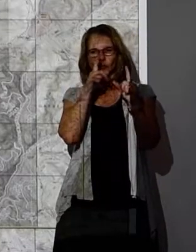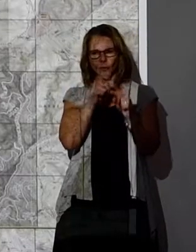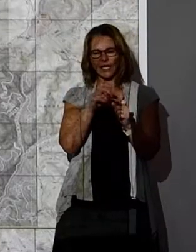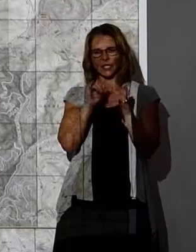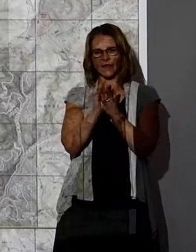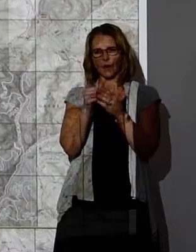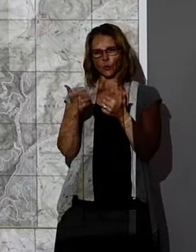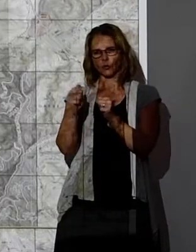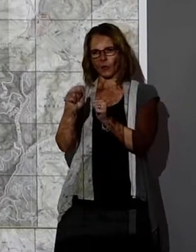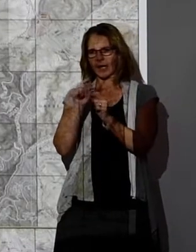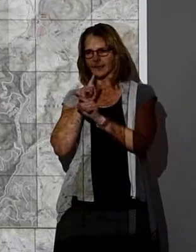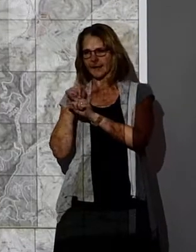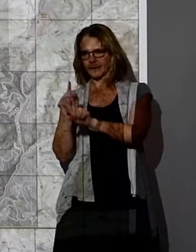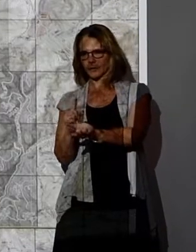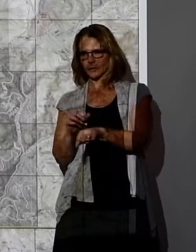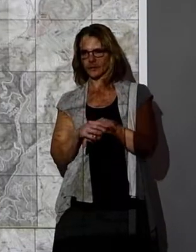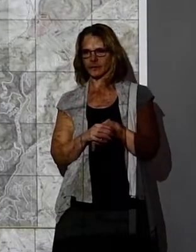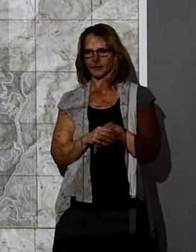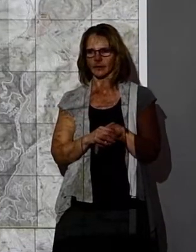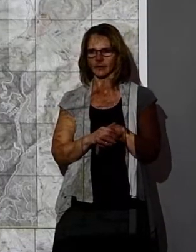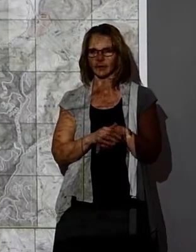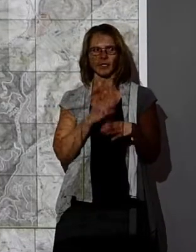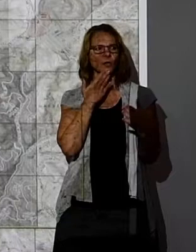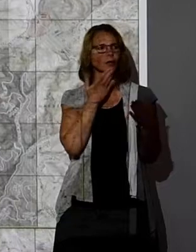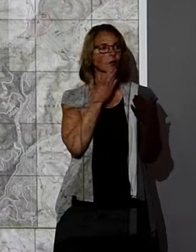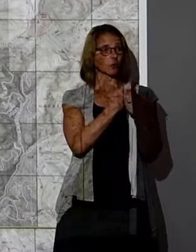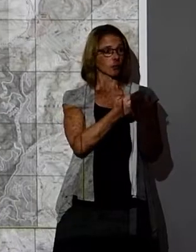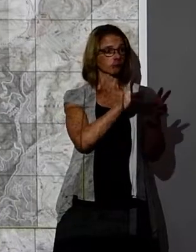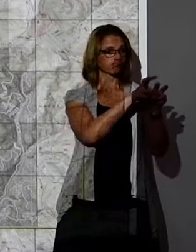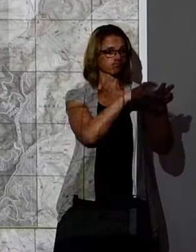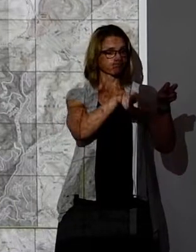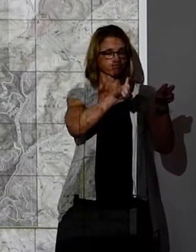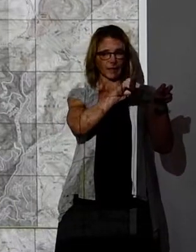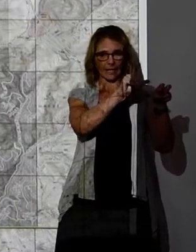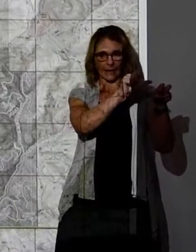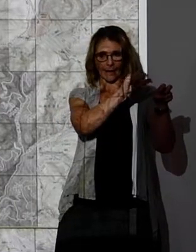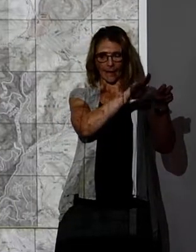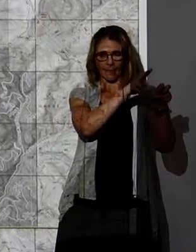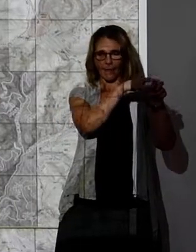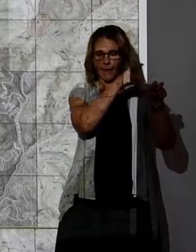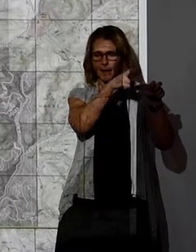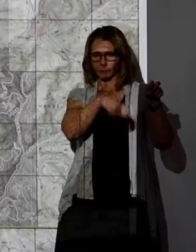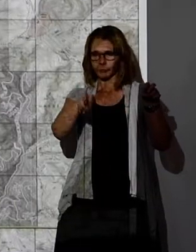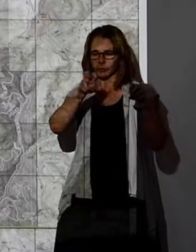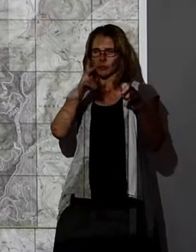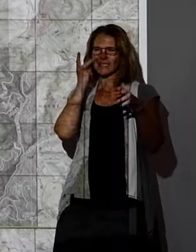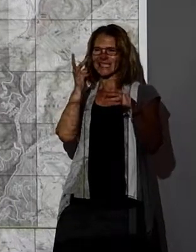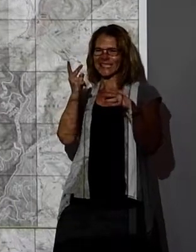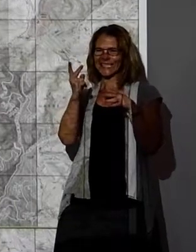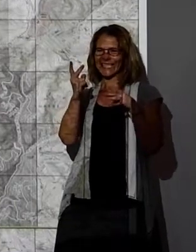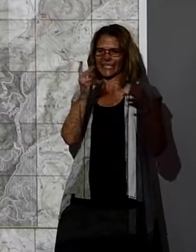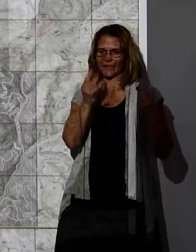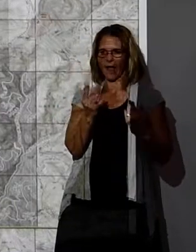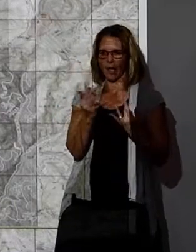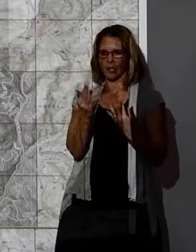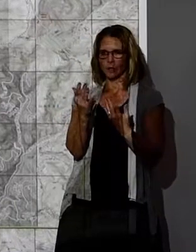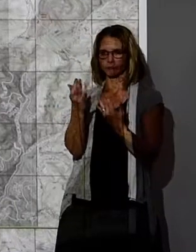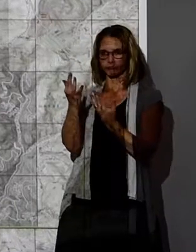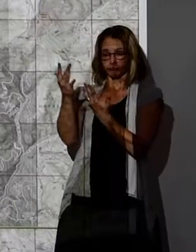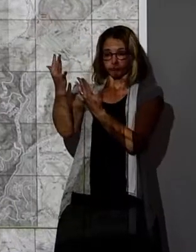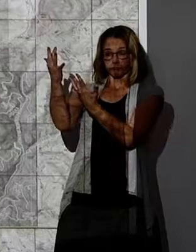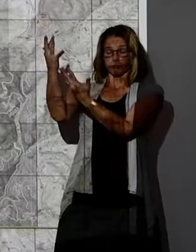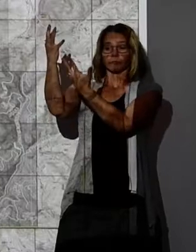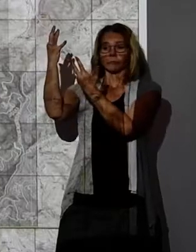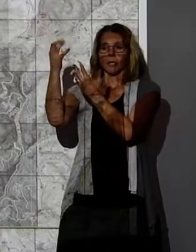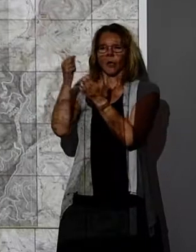answer. So good segue actually from Caleb as we starting to see some increased growth this afternoon with the